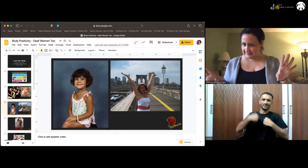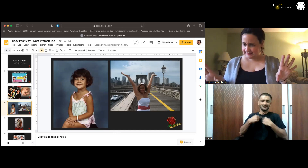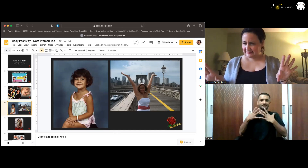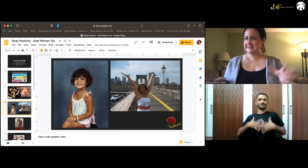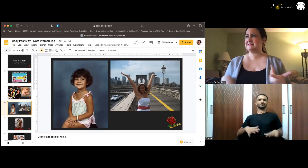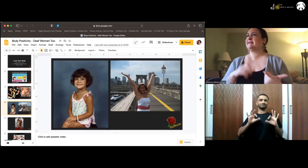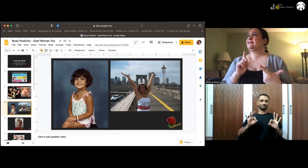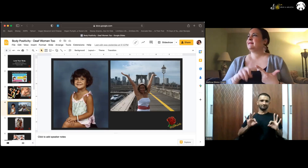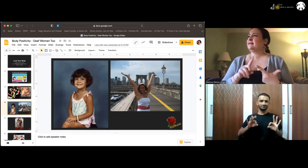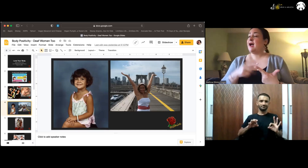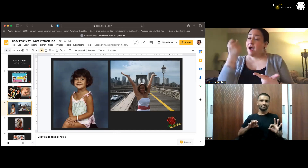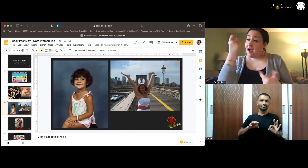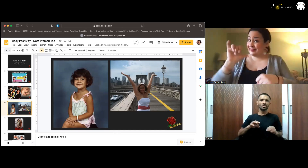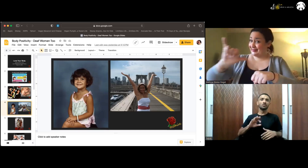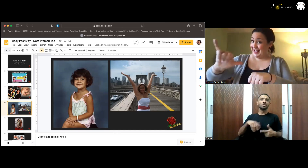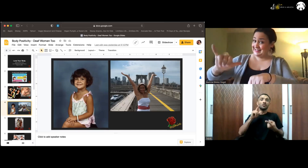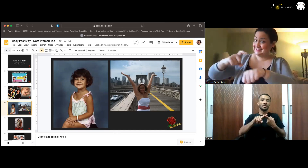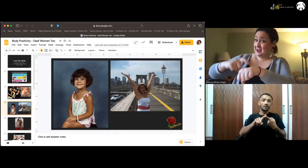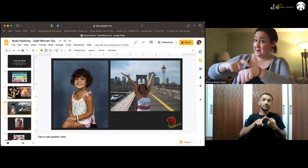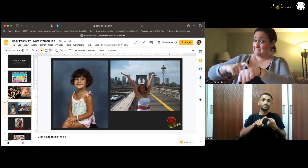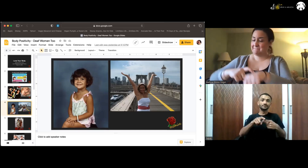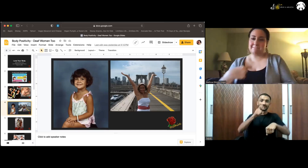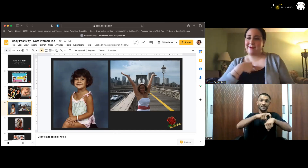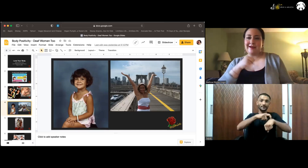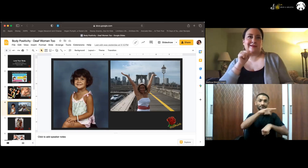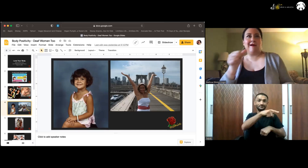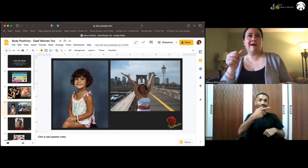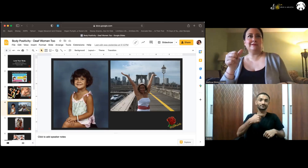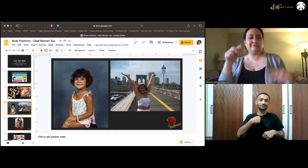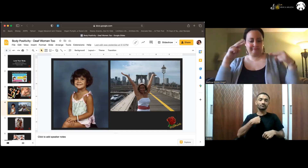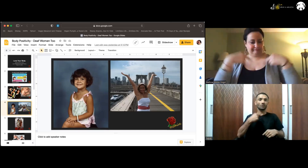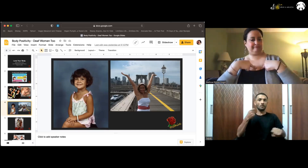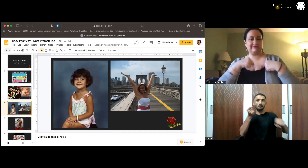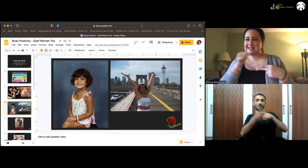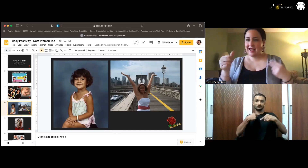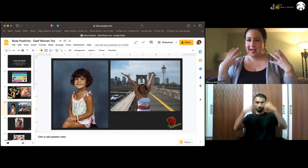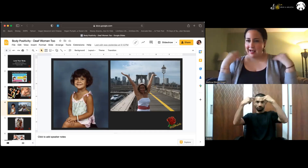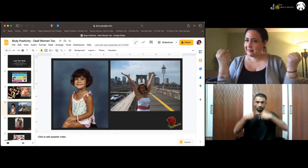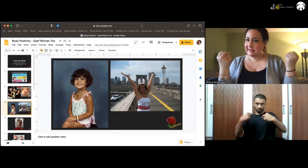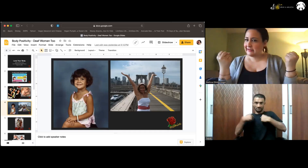and just so that I would fit that dress. And I remember that time,